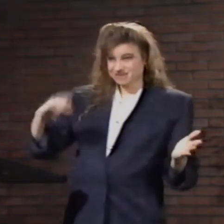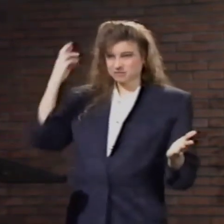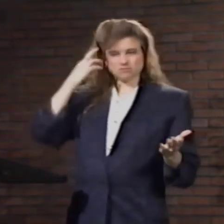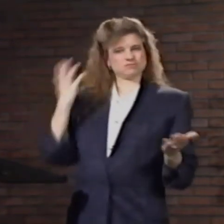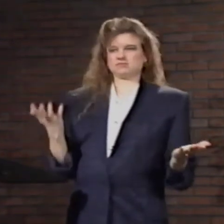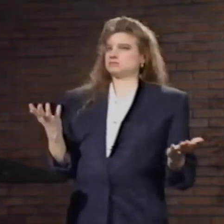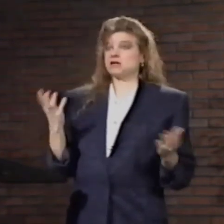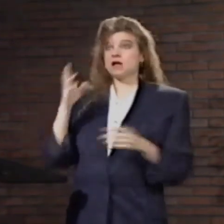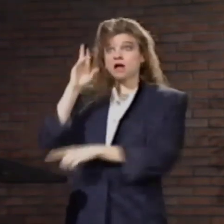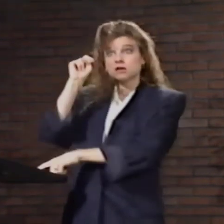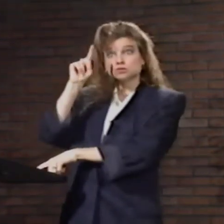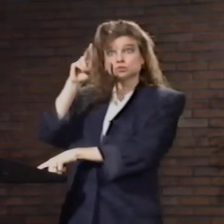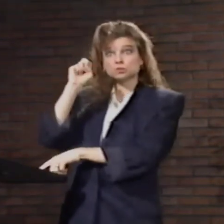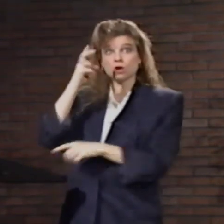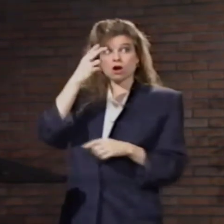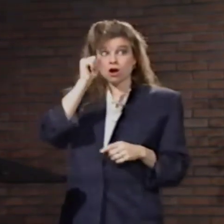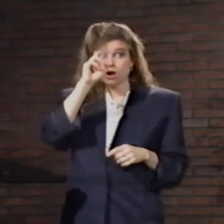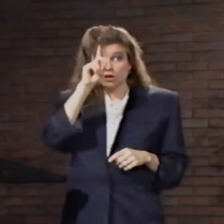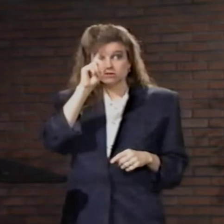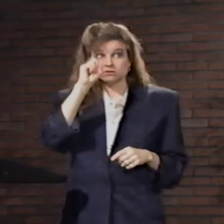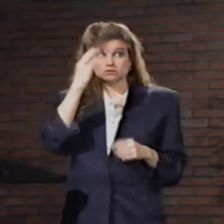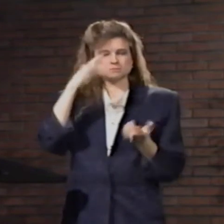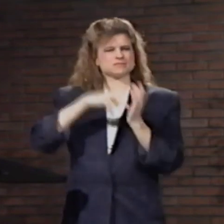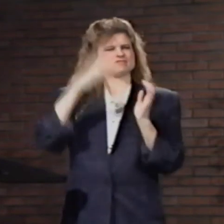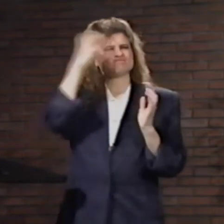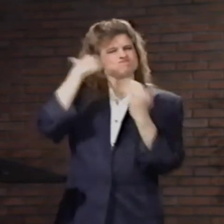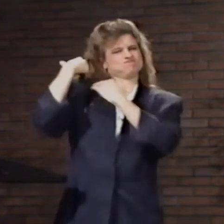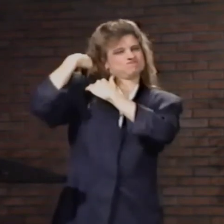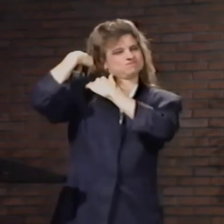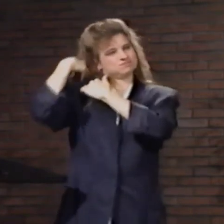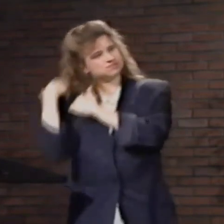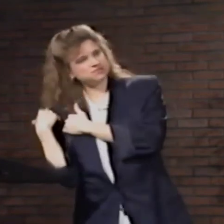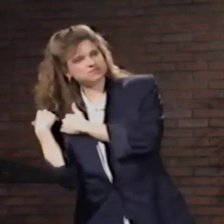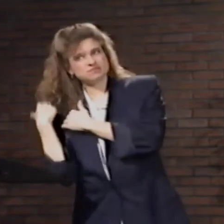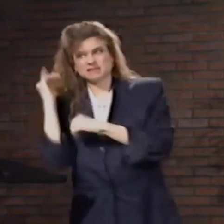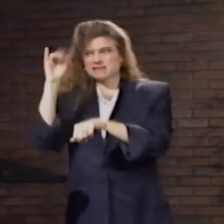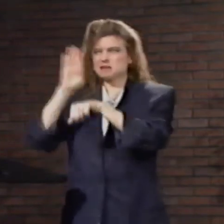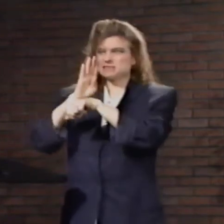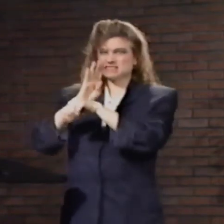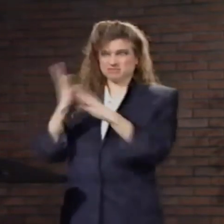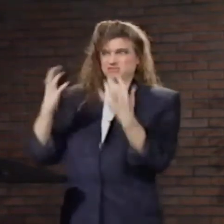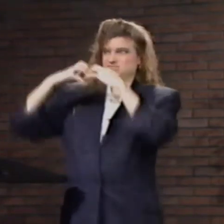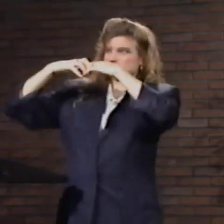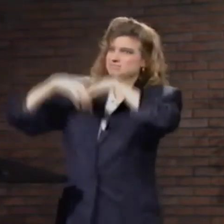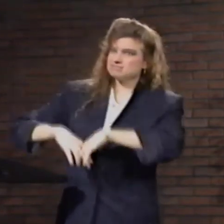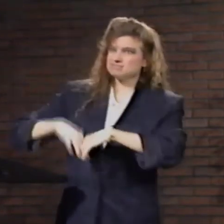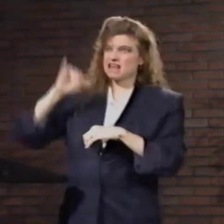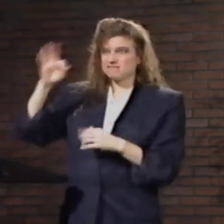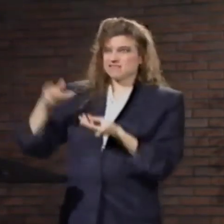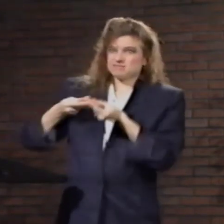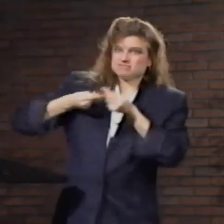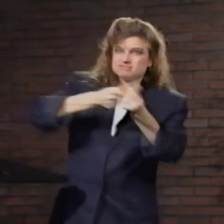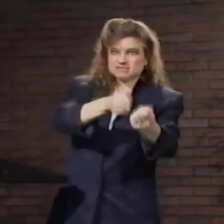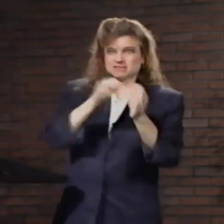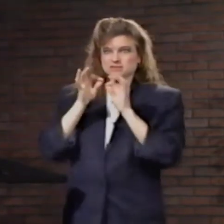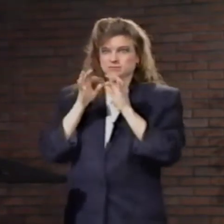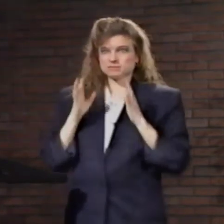have enough in their expenses to afford that. They can use the defense of